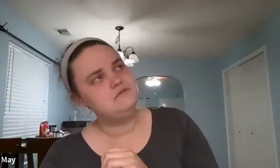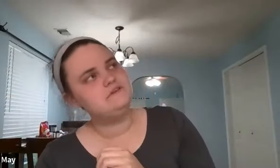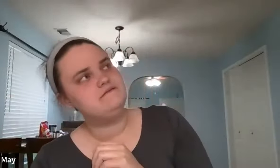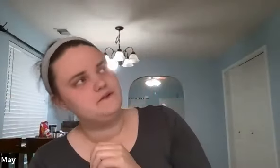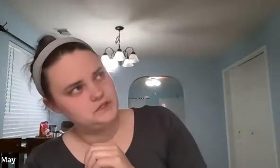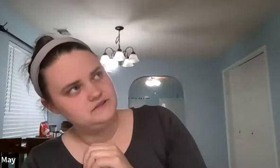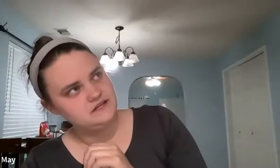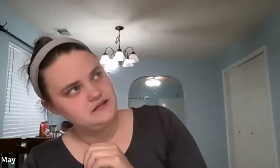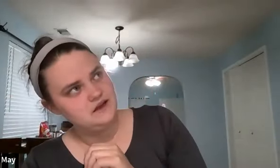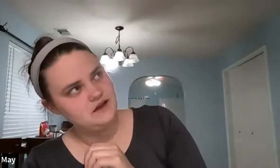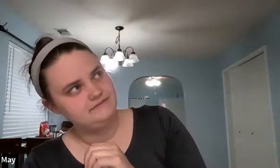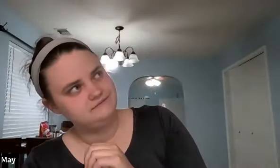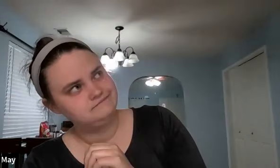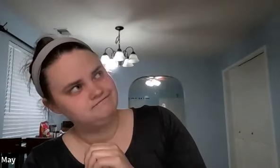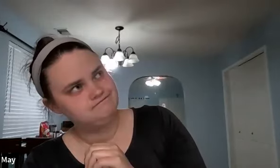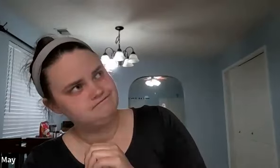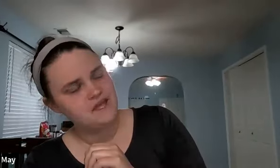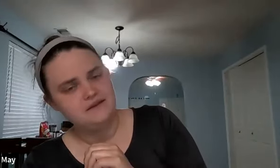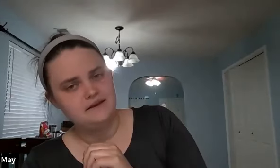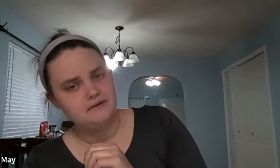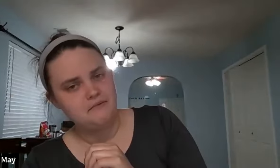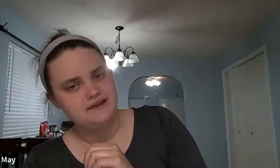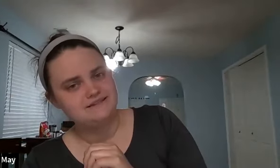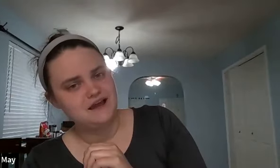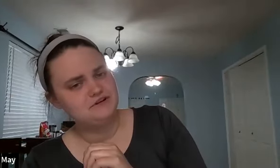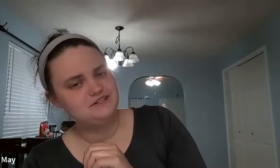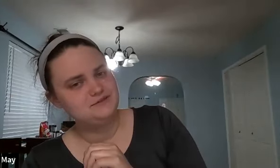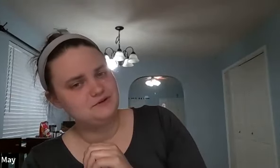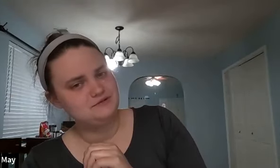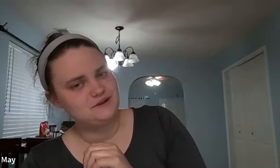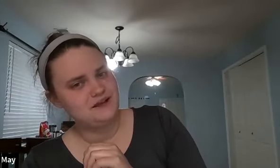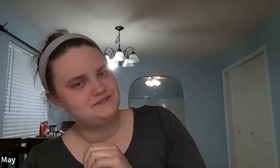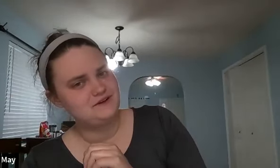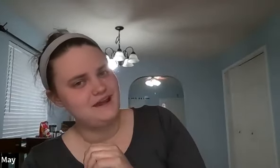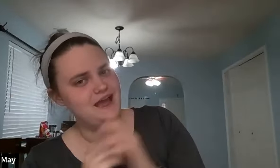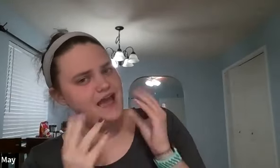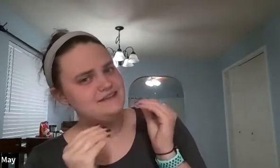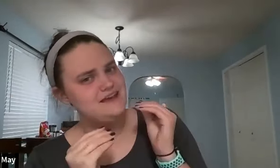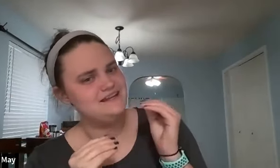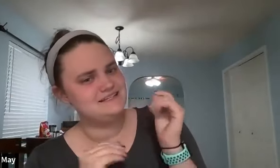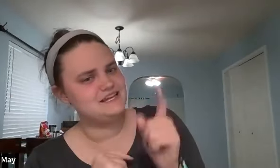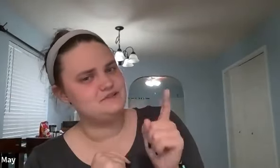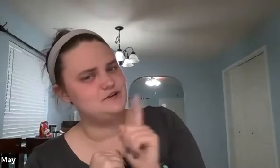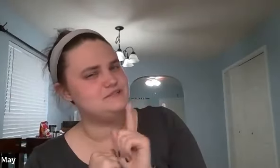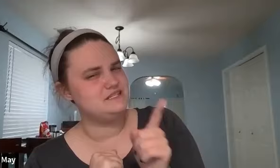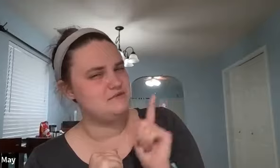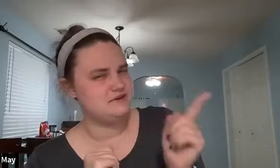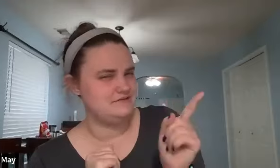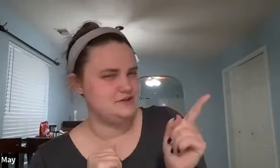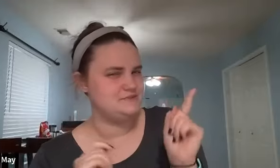really verbs then, huh? No, it's not. We're going to do sports real quick. I'm sorry. I added that in. I said it was verbs. It's not really verbs,